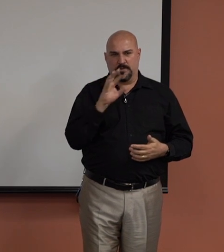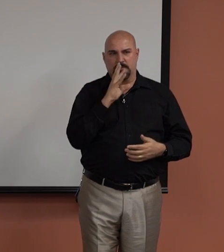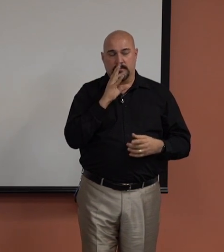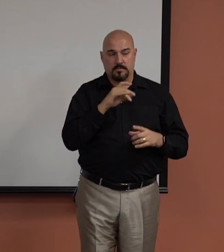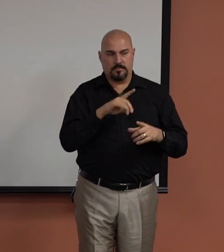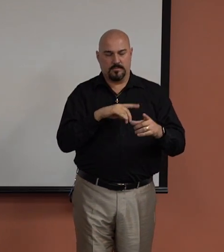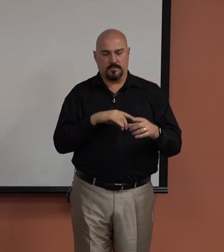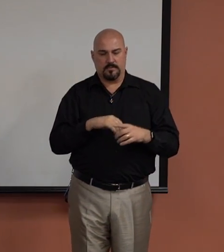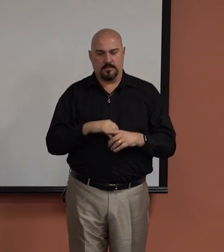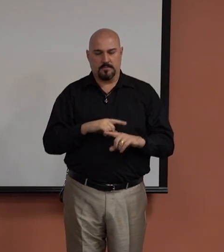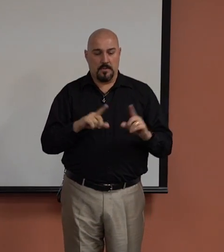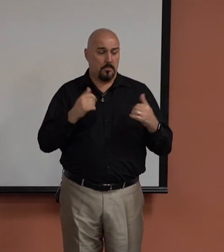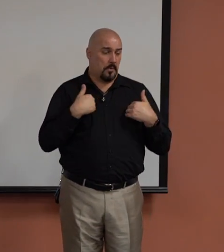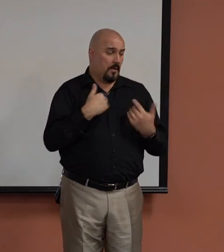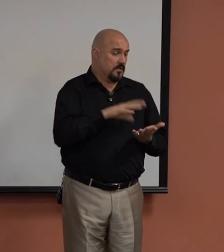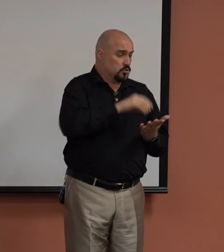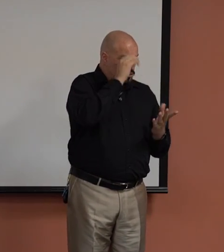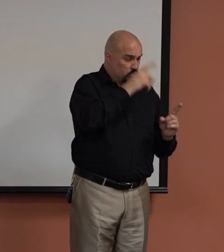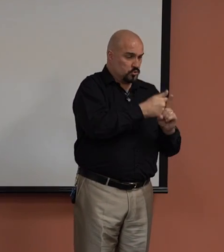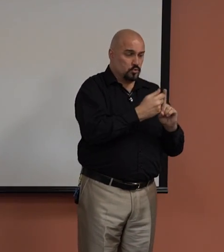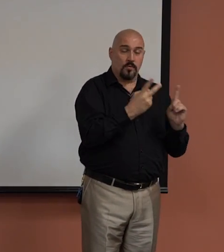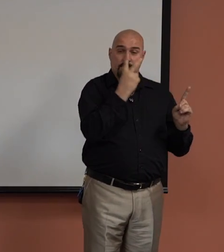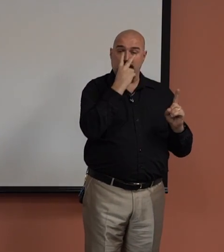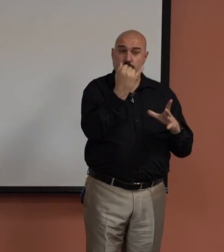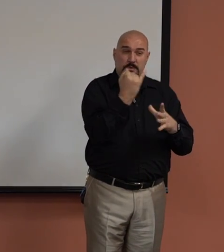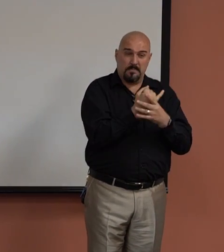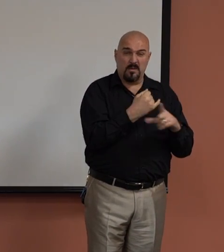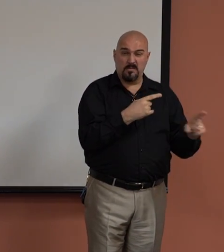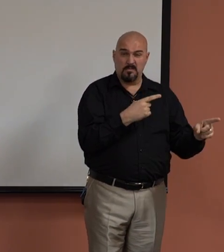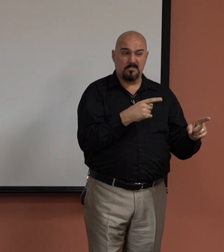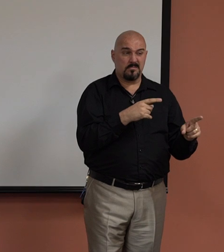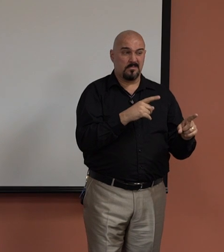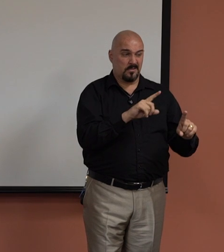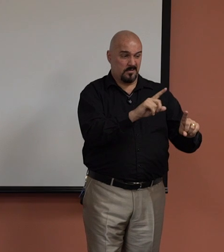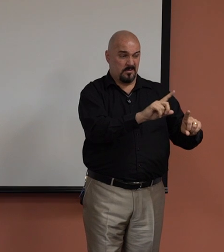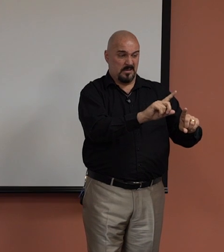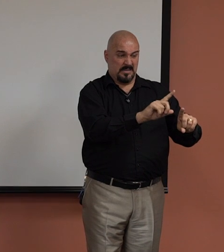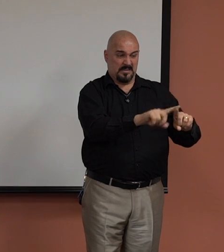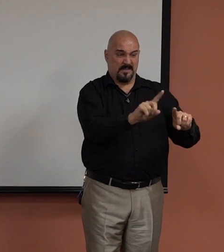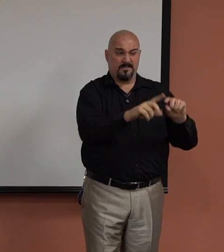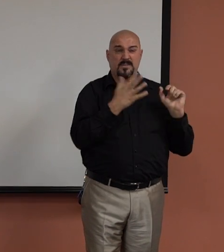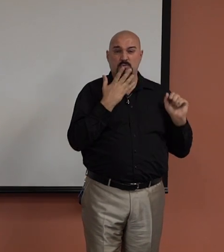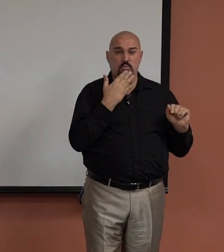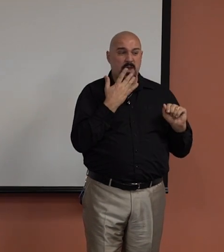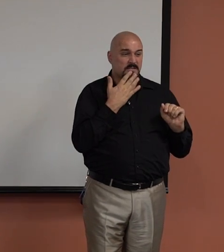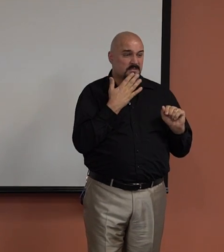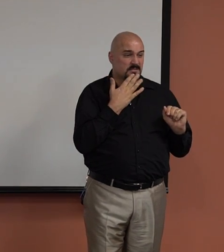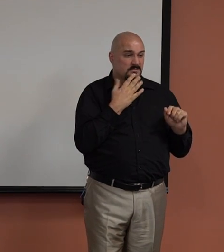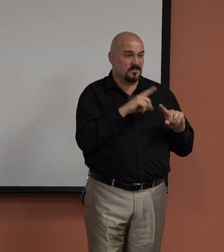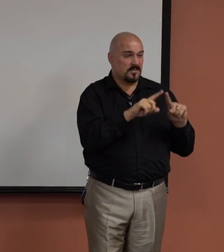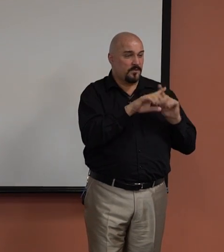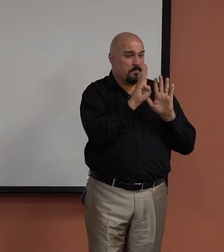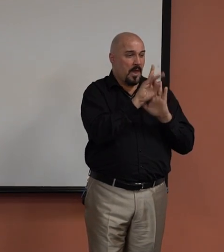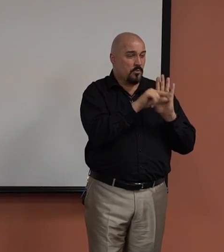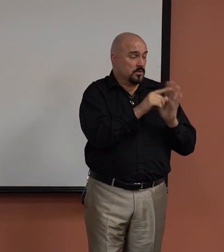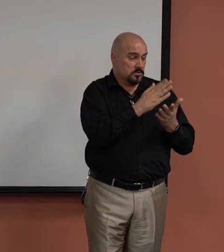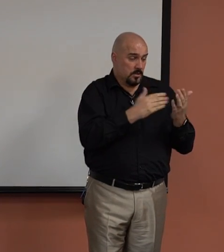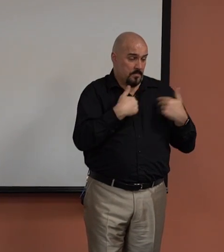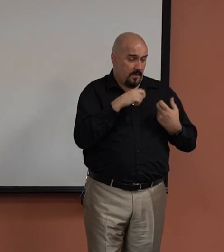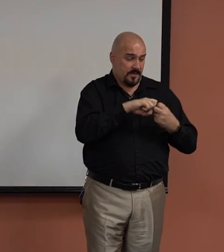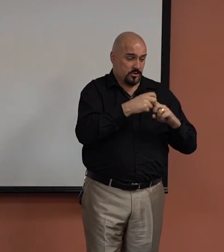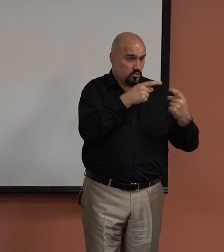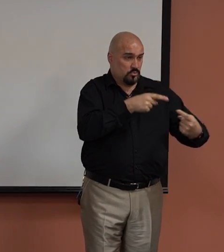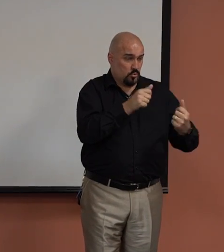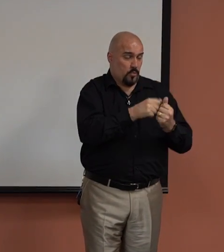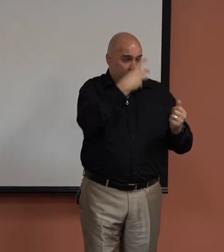different race, or they're not from the United States, and they can have some immigration issues and challenges